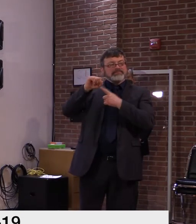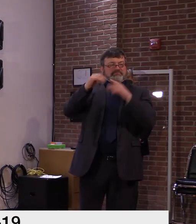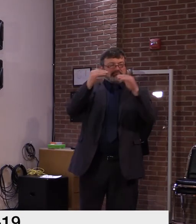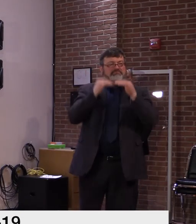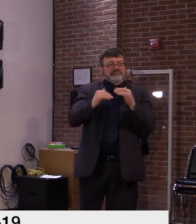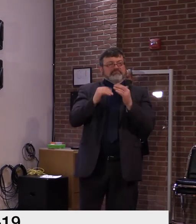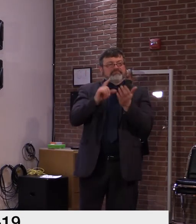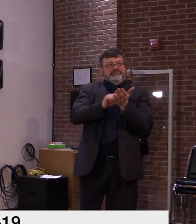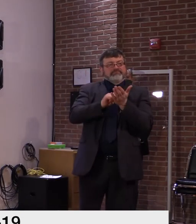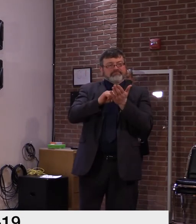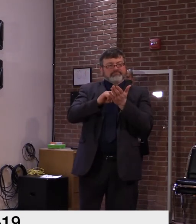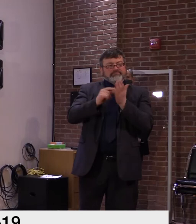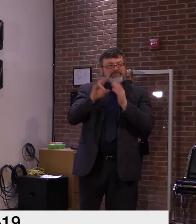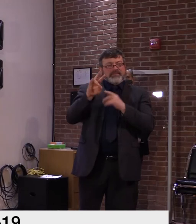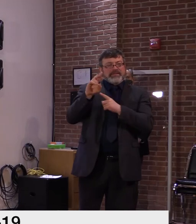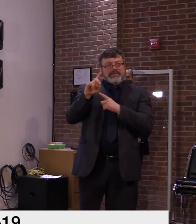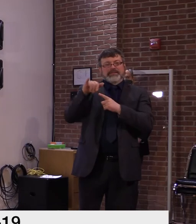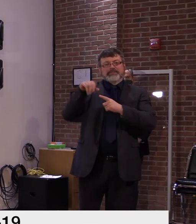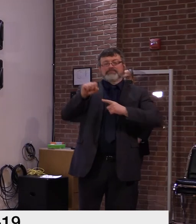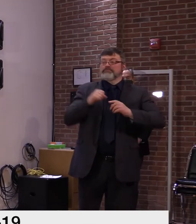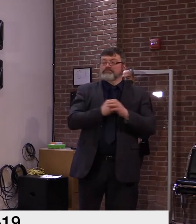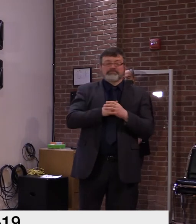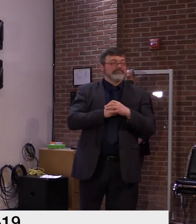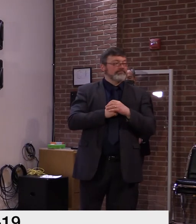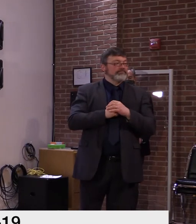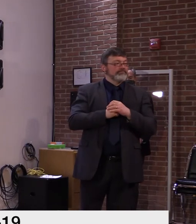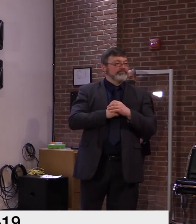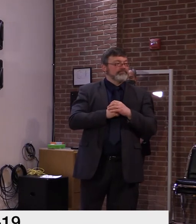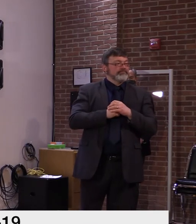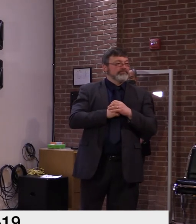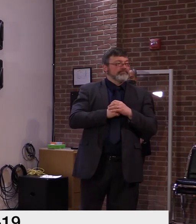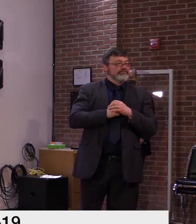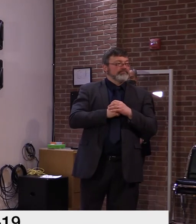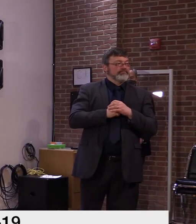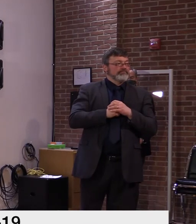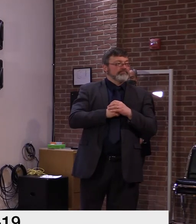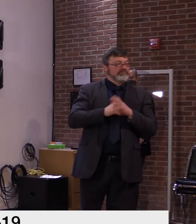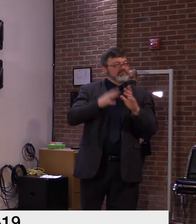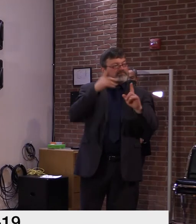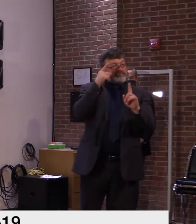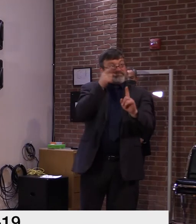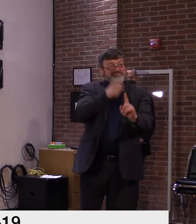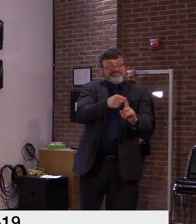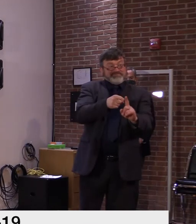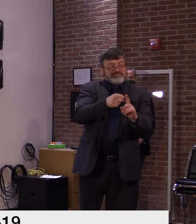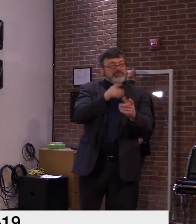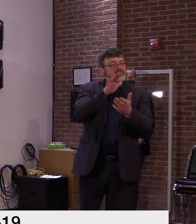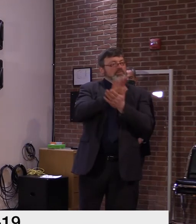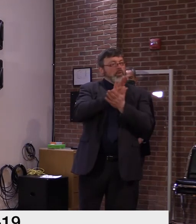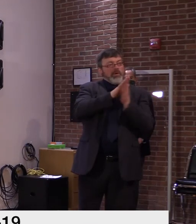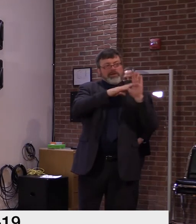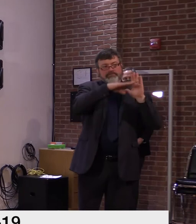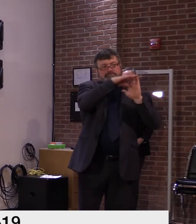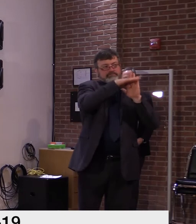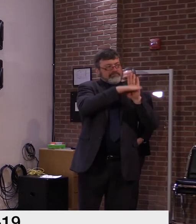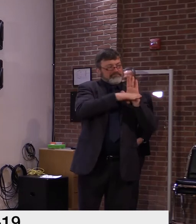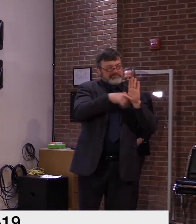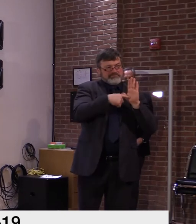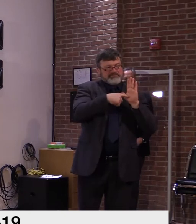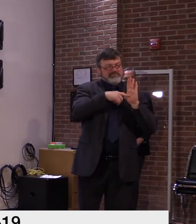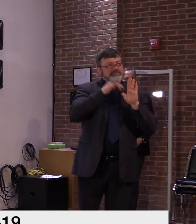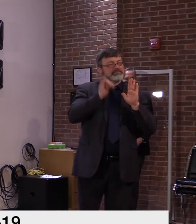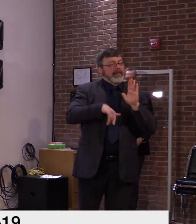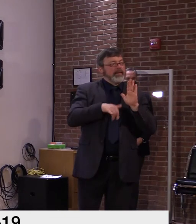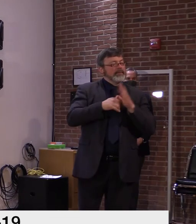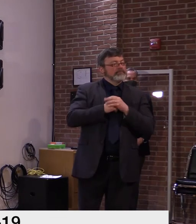I have a question about the incoming school guidance. Local school officials have been saying the number one sticking point to bringing more middle and high school